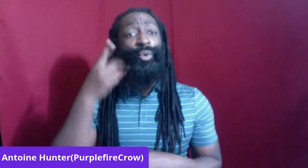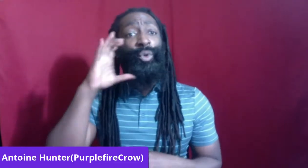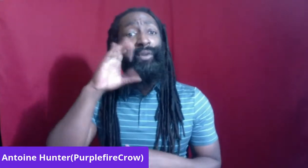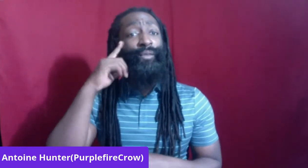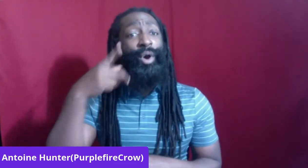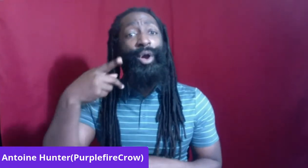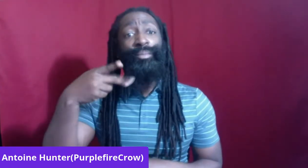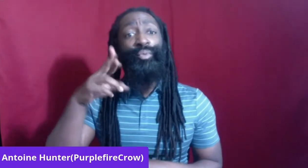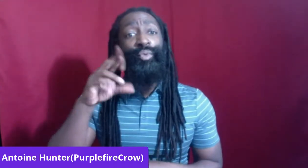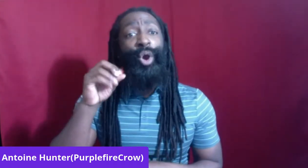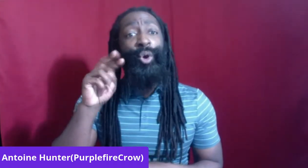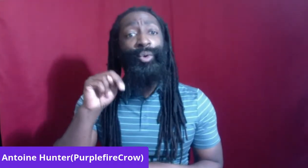So that is who I am.